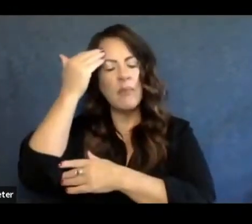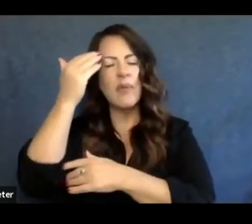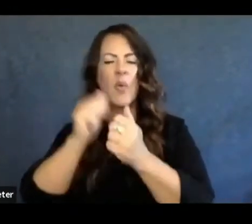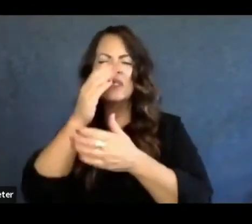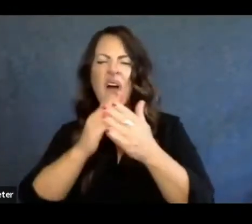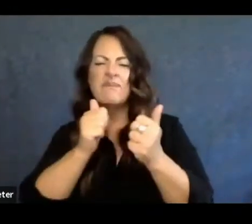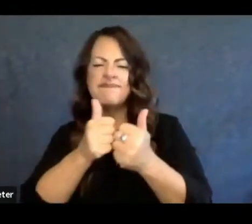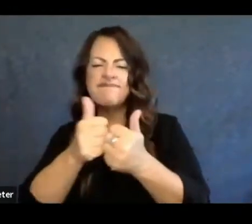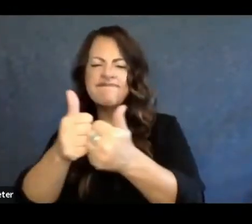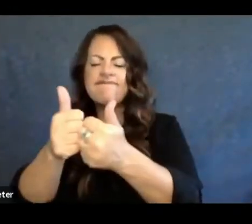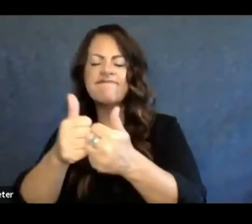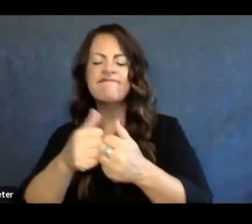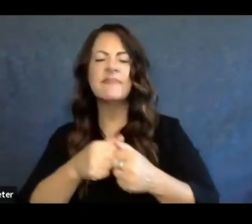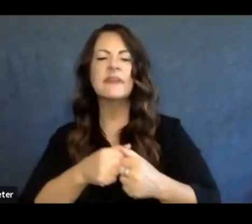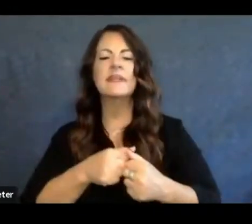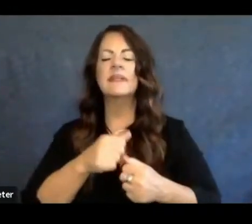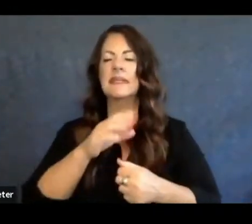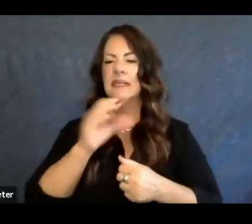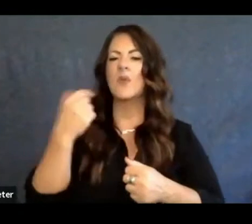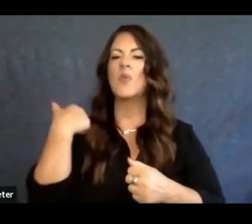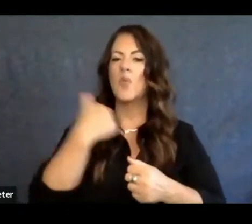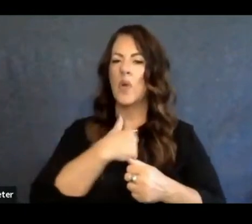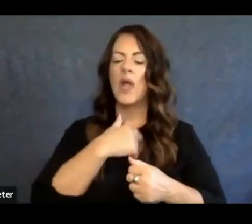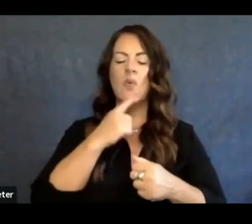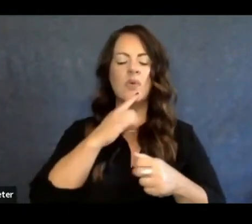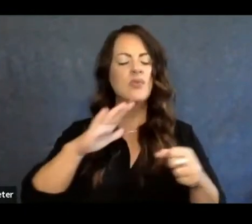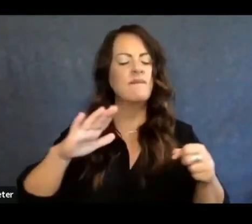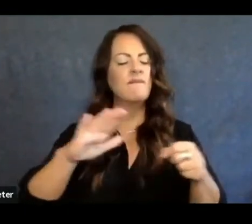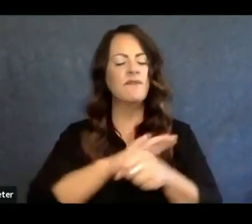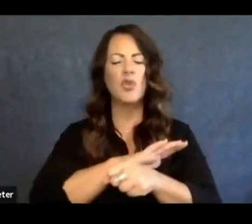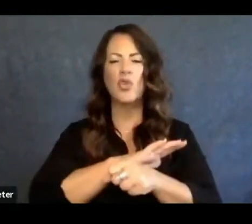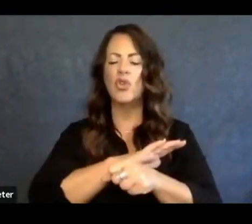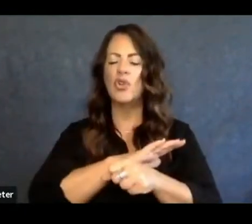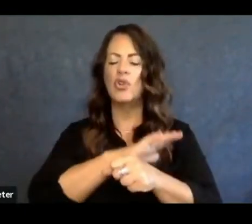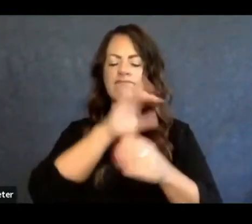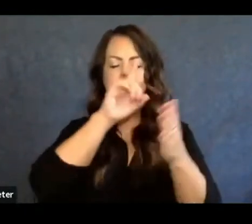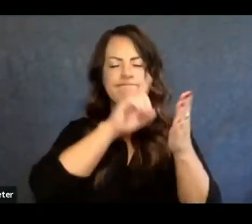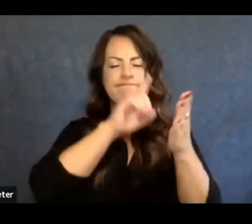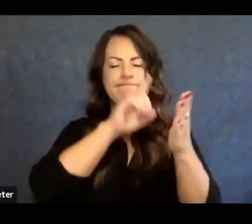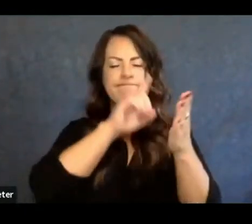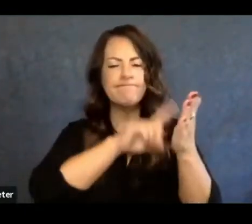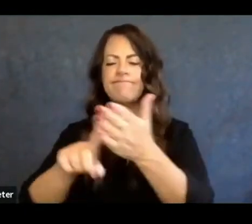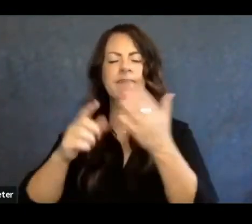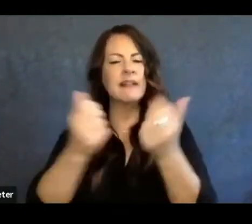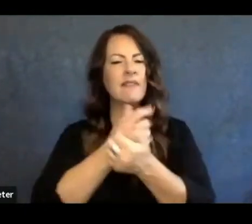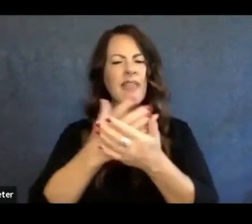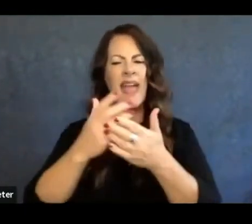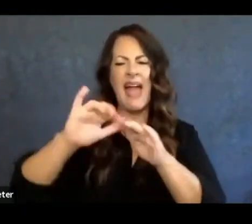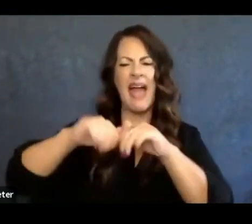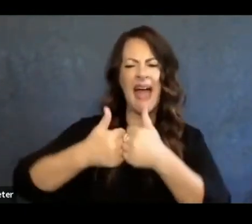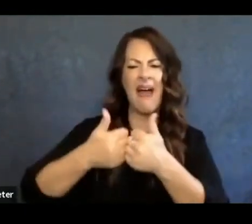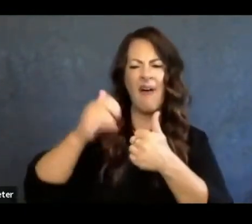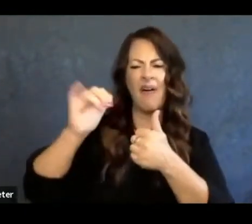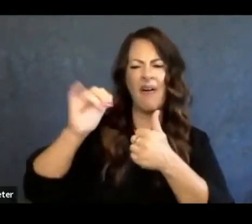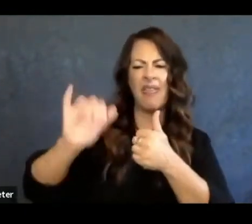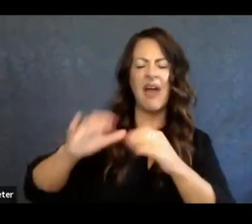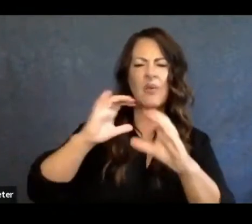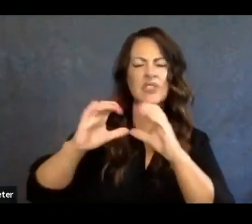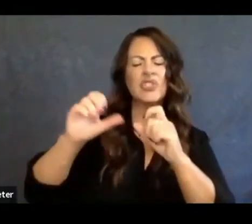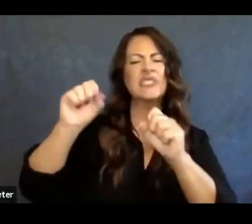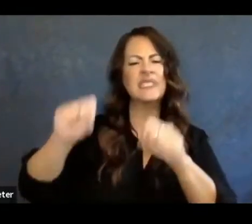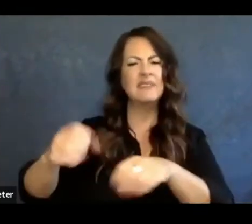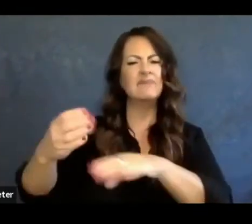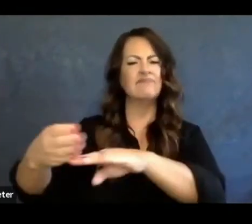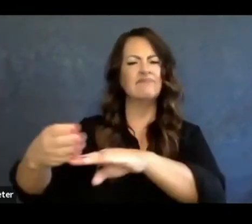challenges, and we are doing a complete look into how that communication both could have been